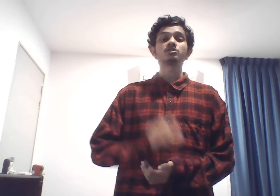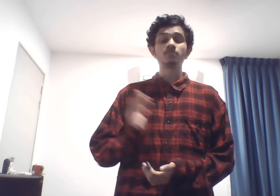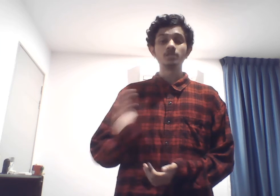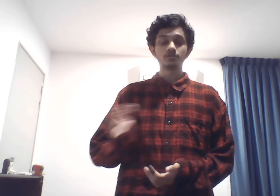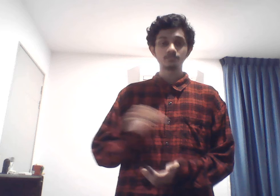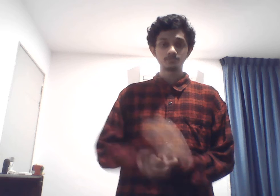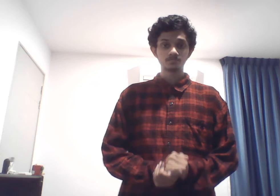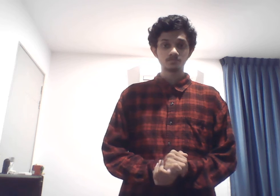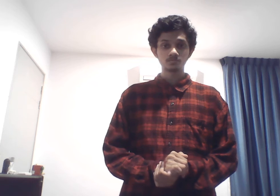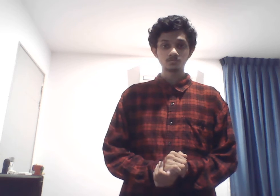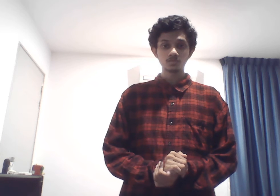of blood.